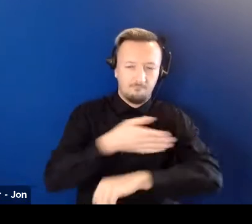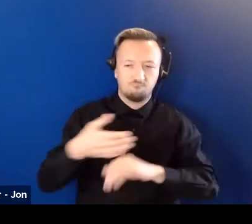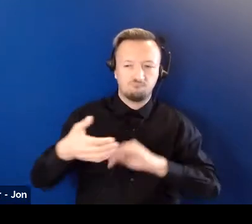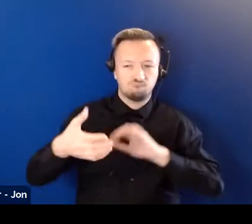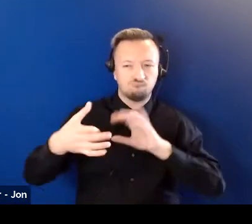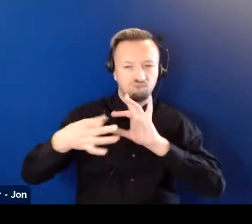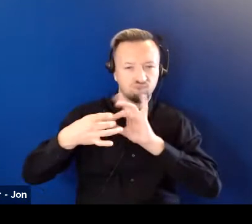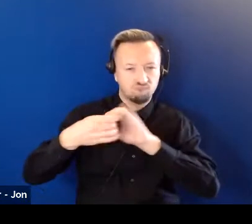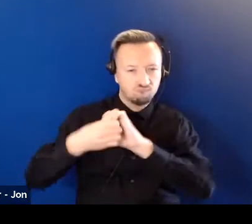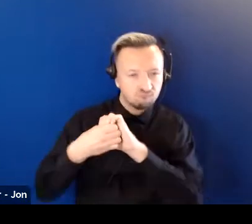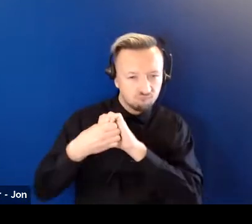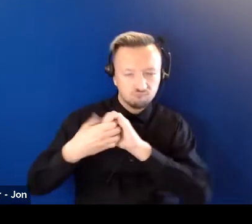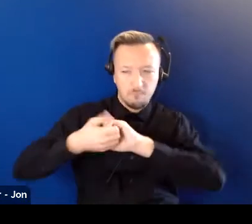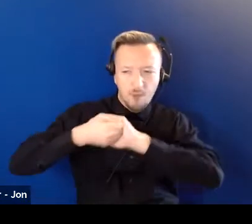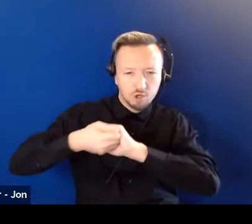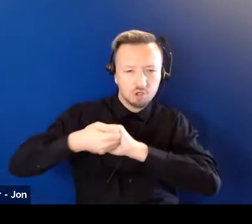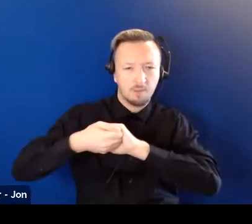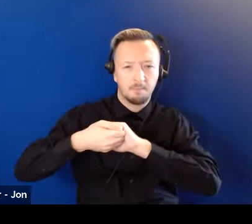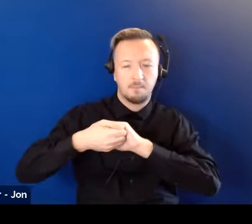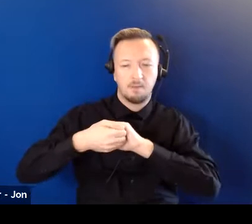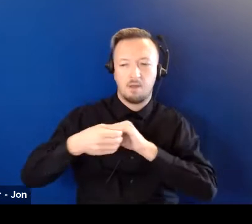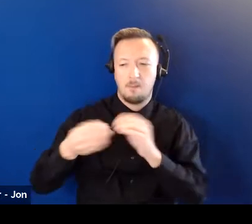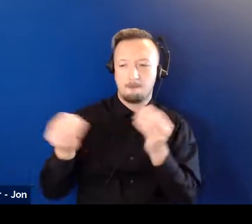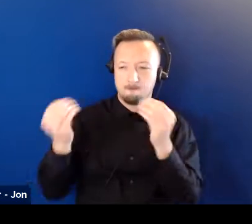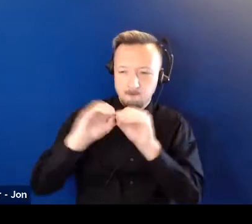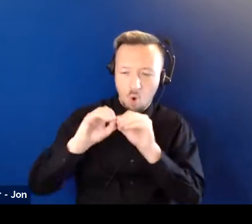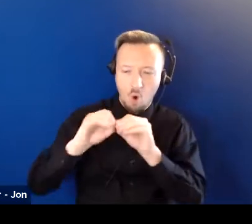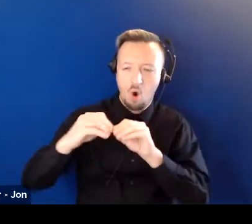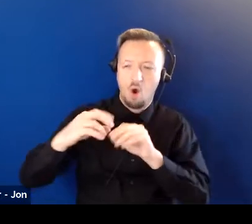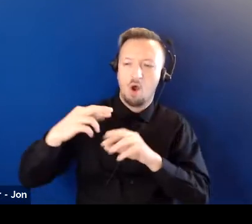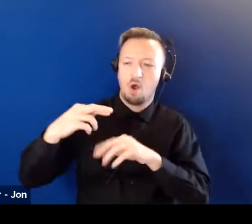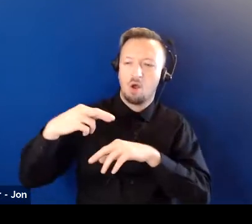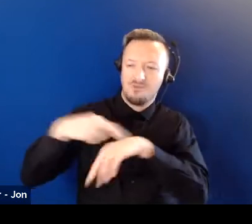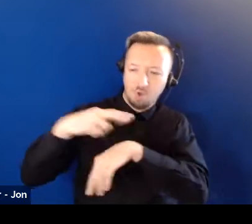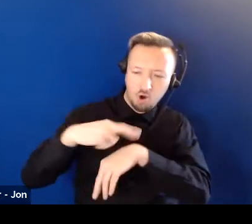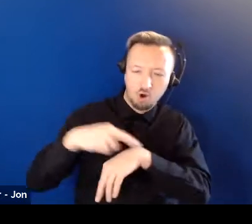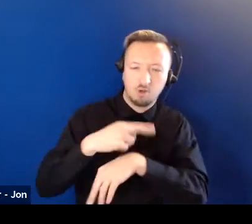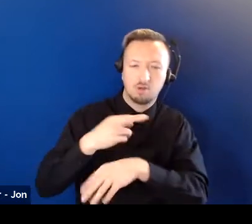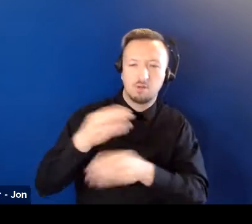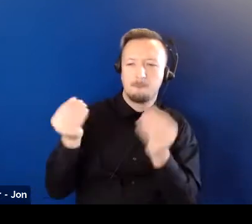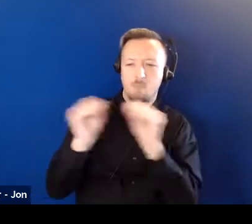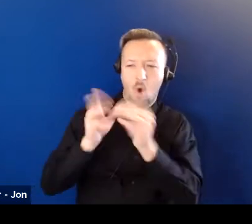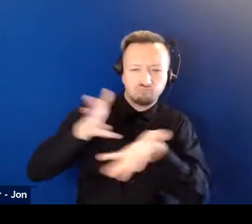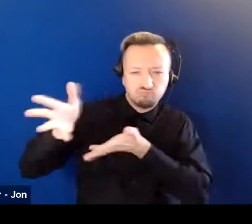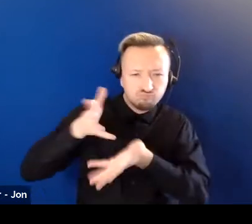the referrals, but also be able to work more collaboratively with Division of Vocational Rehabilitation.